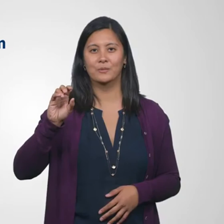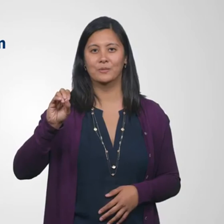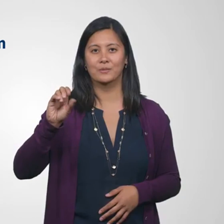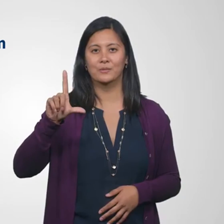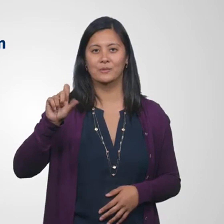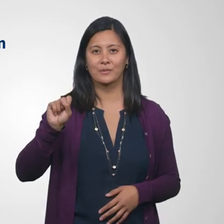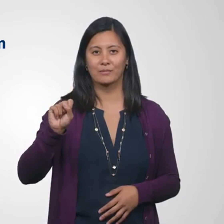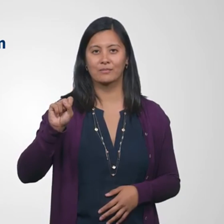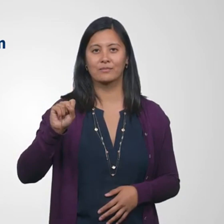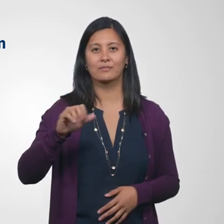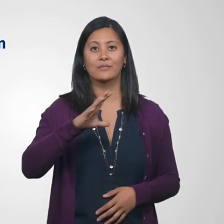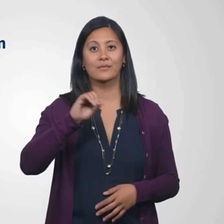www.uscis.gov/tools